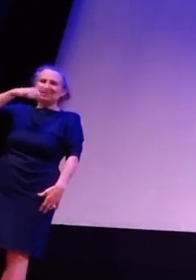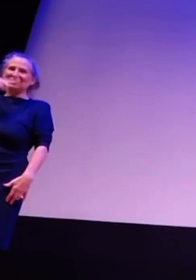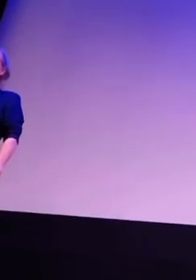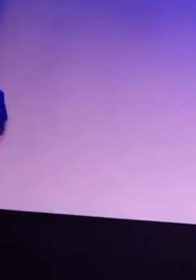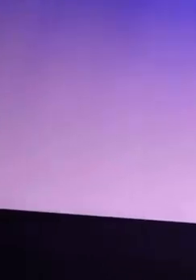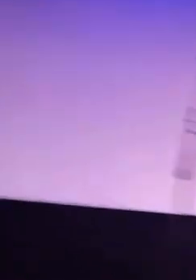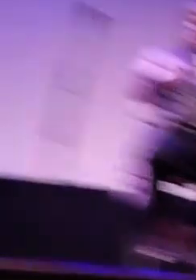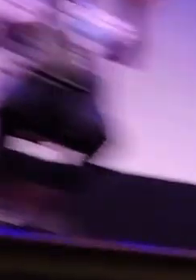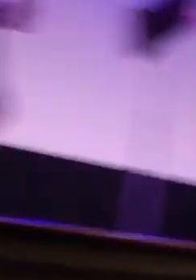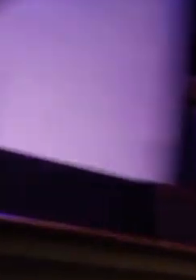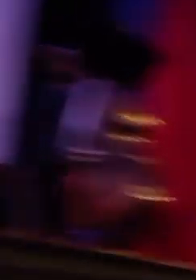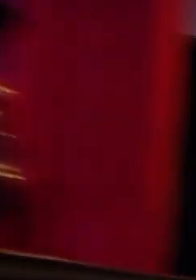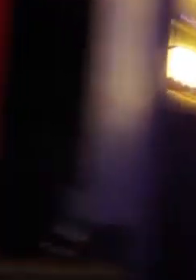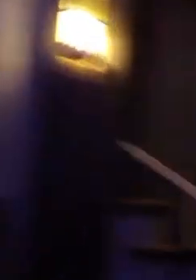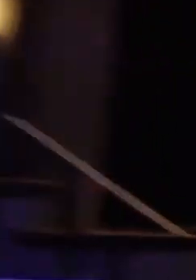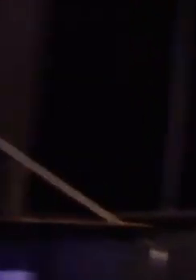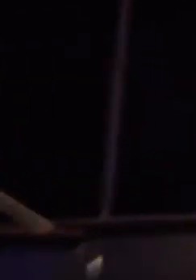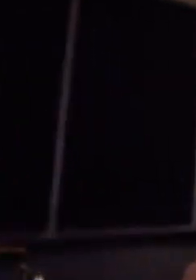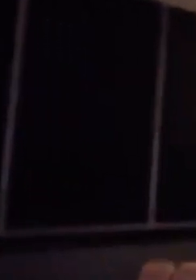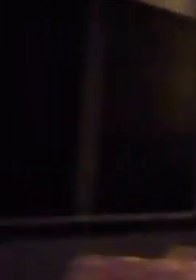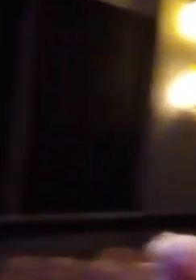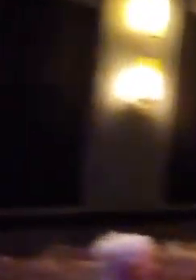hi?